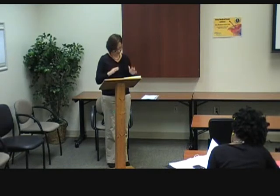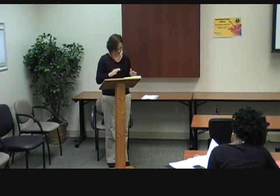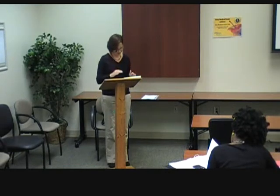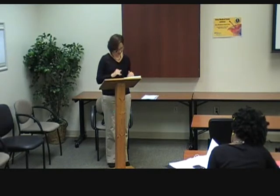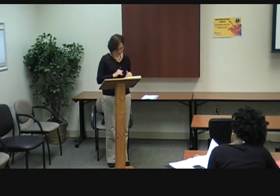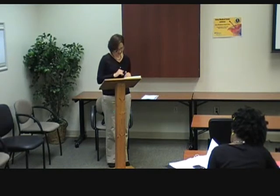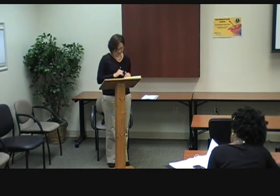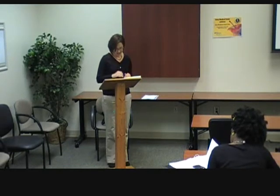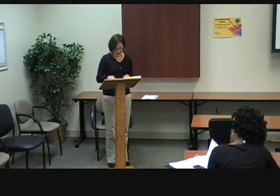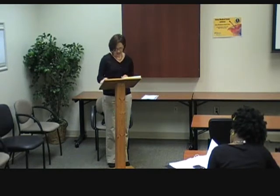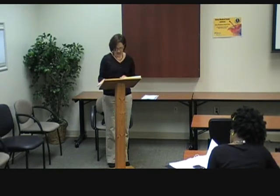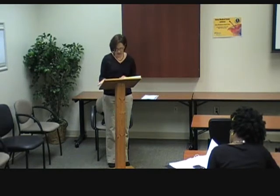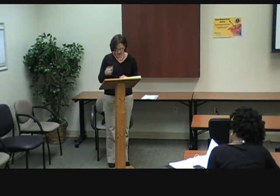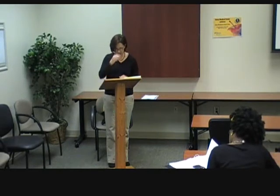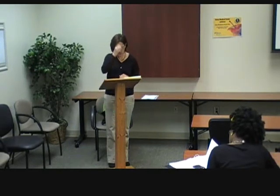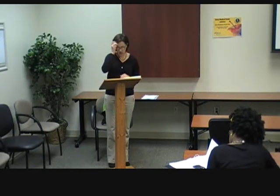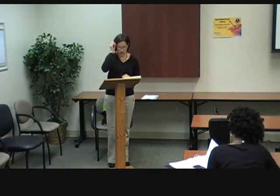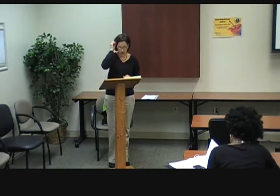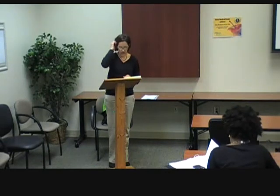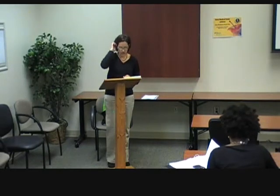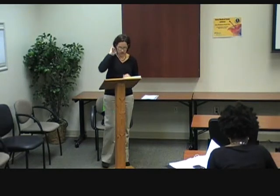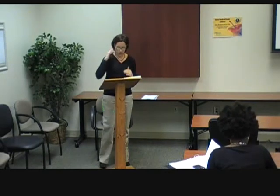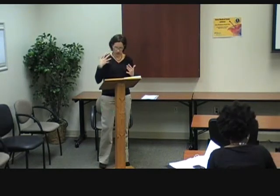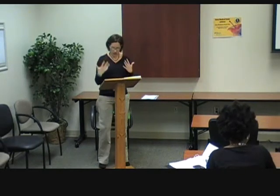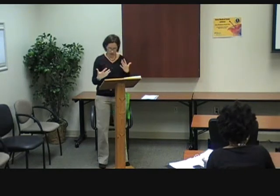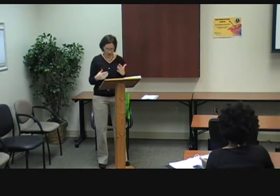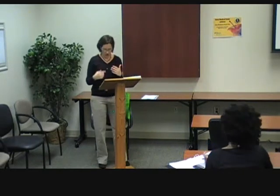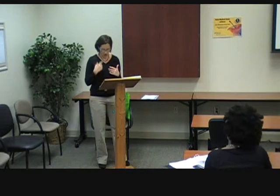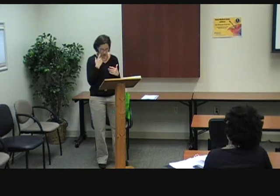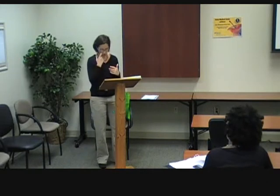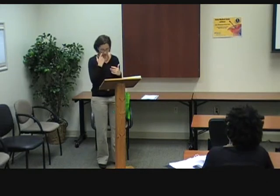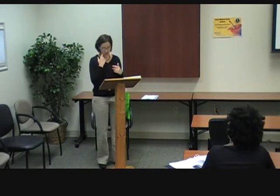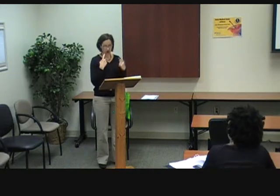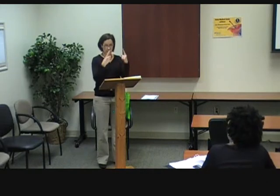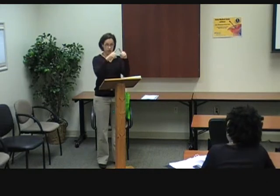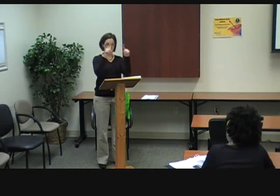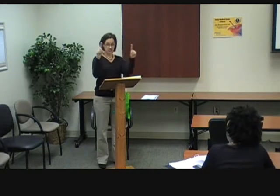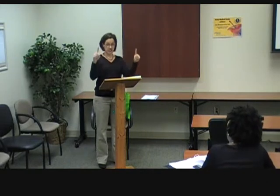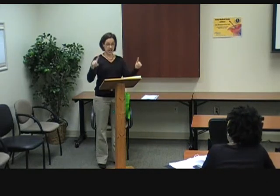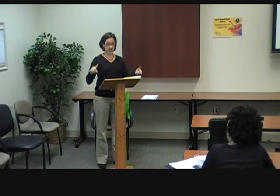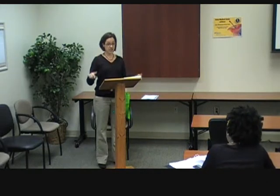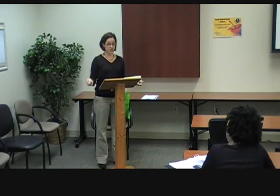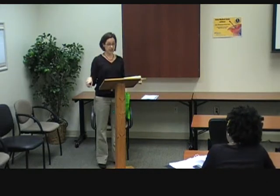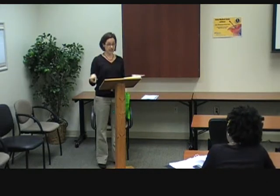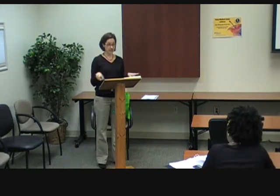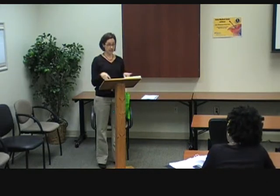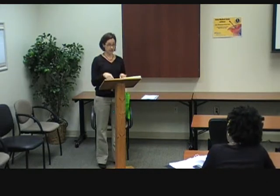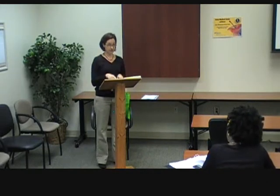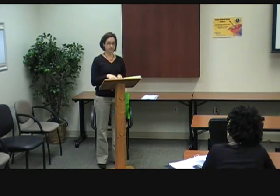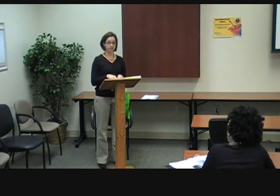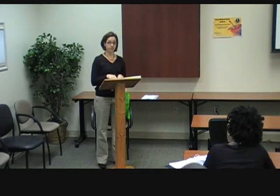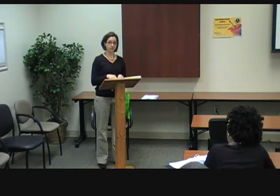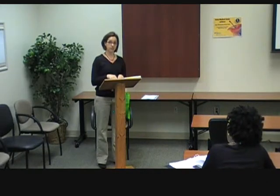wonderful. All right, so things to know. So we have, just quickly, we've gone over, we've talked about the sign space,